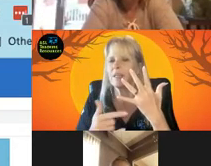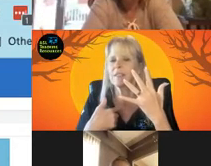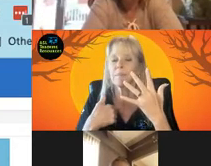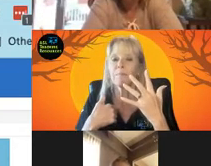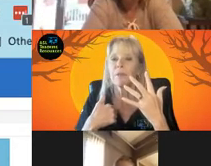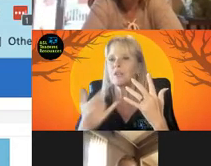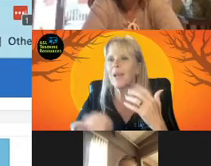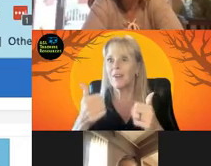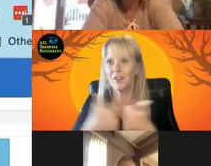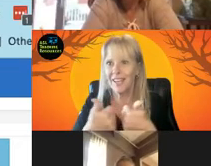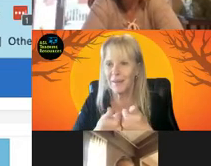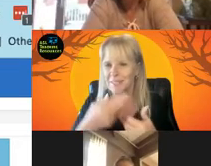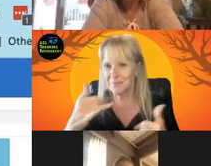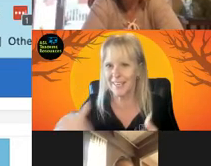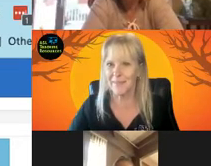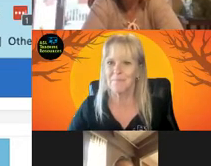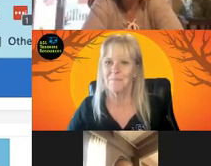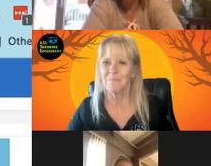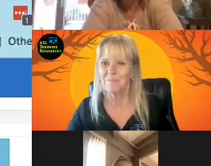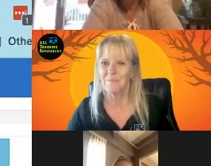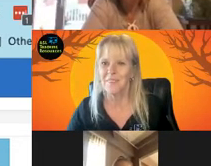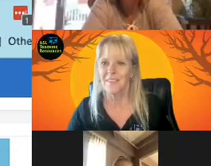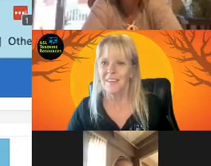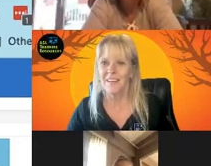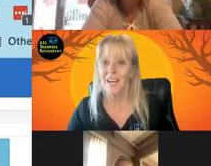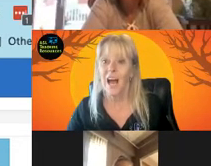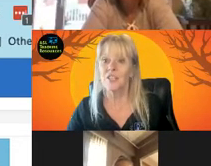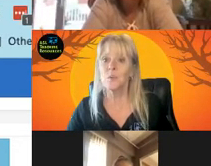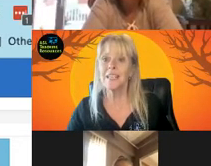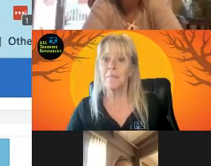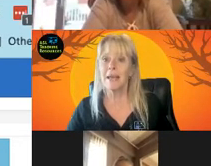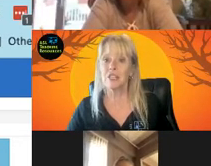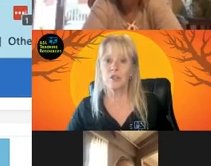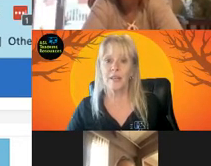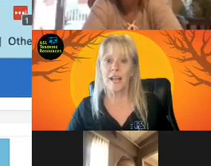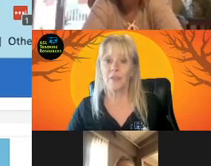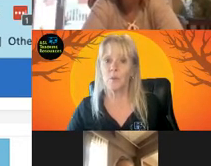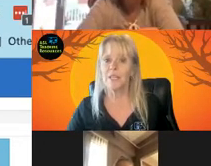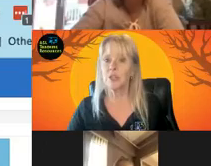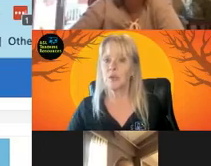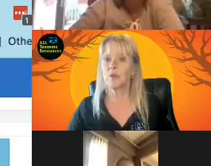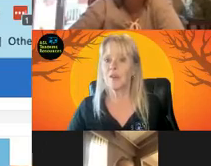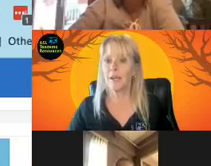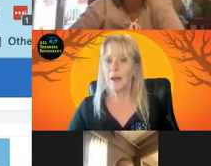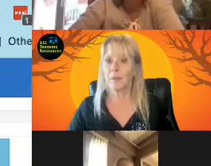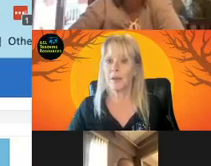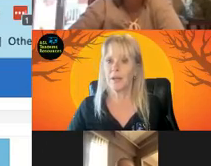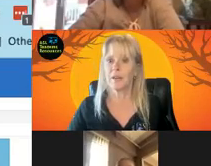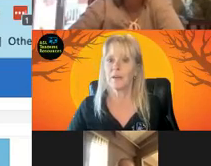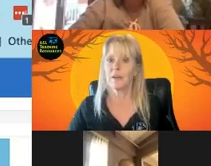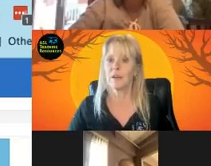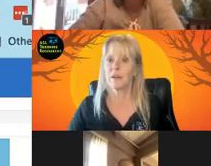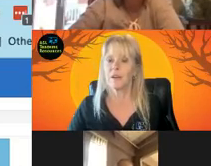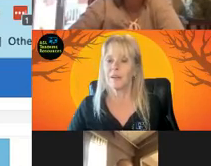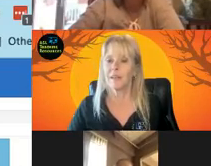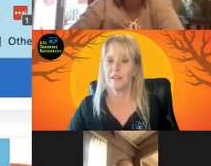faster with this because we have other games to play. Just wanted to make sure that everyone knew the vocabulary.